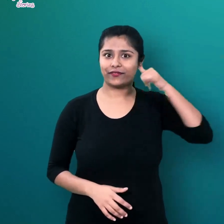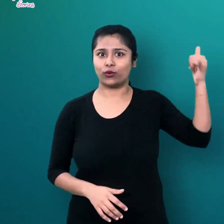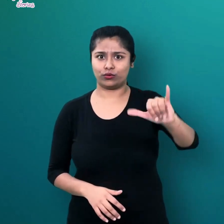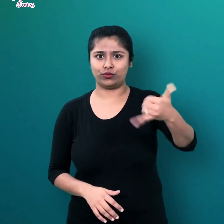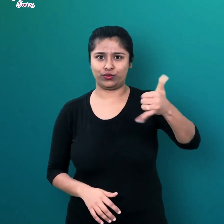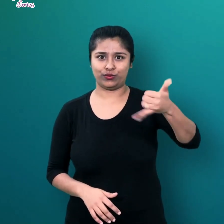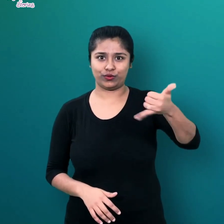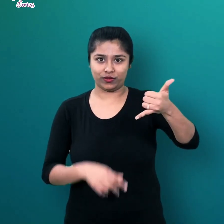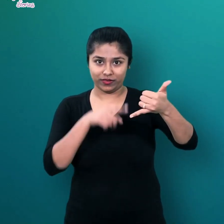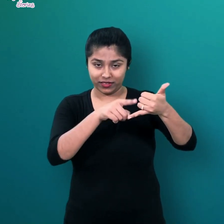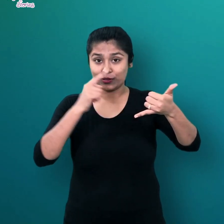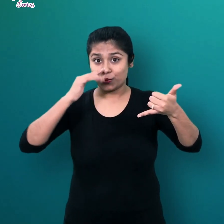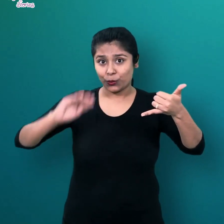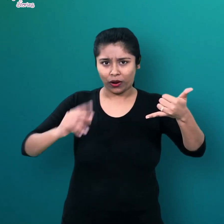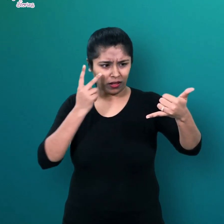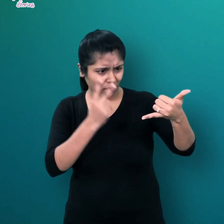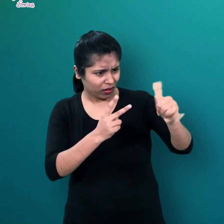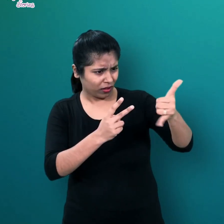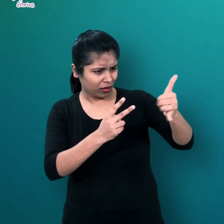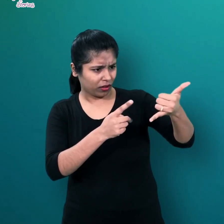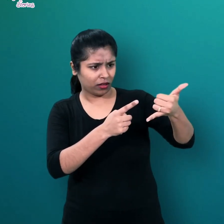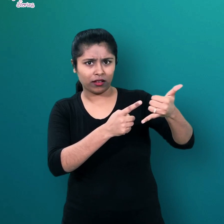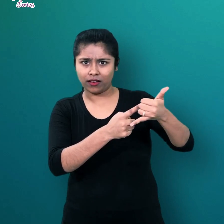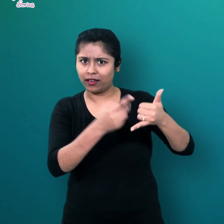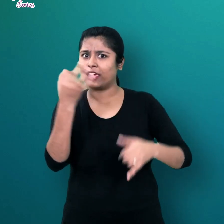What might that be? A new game?